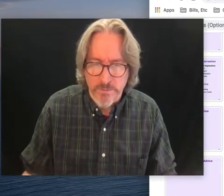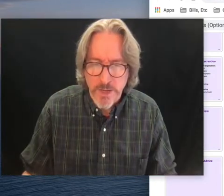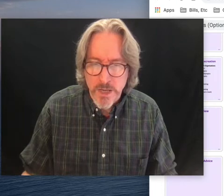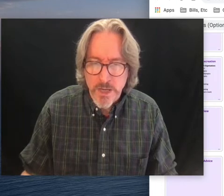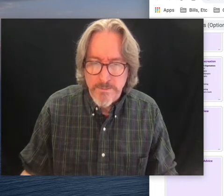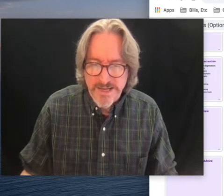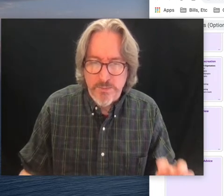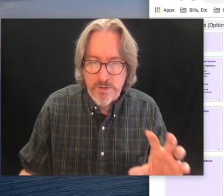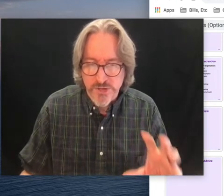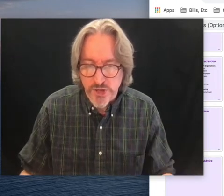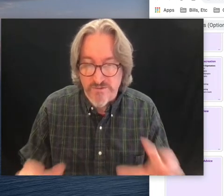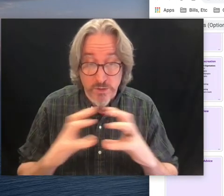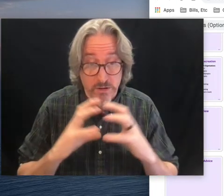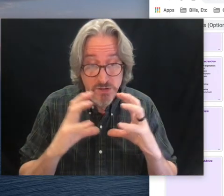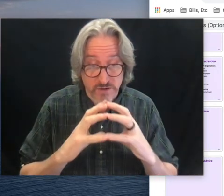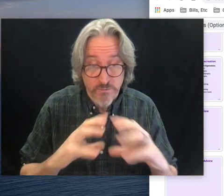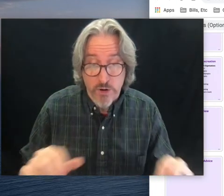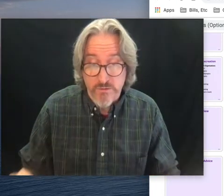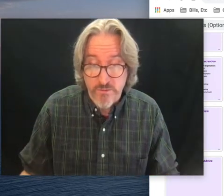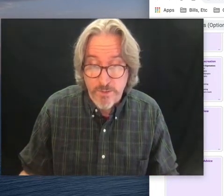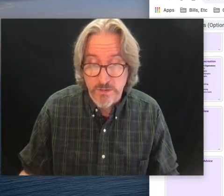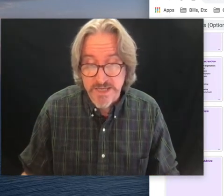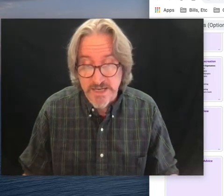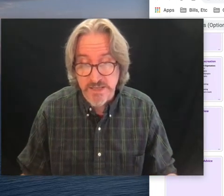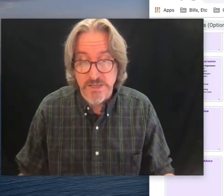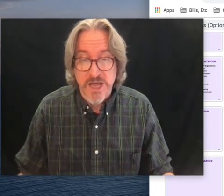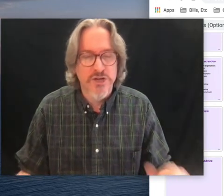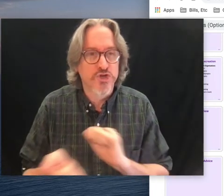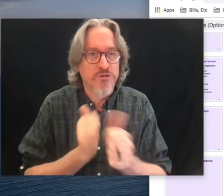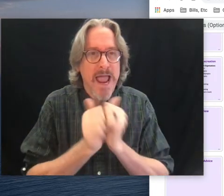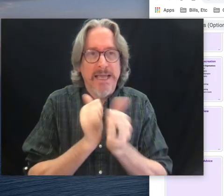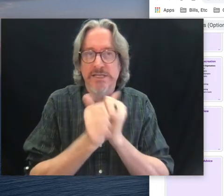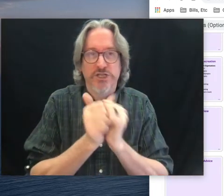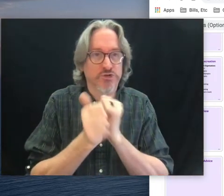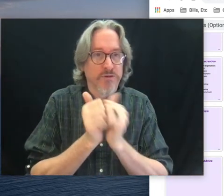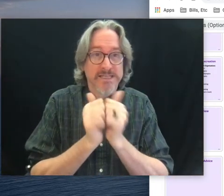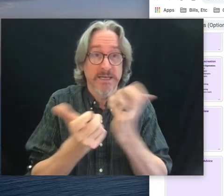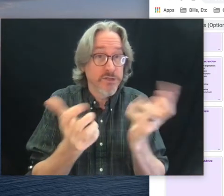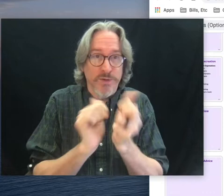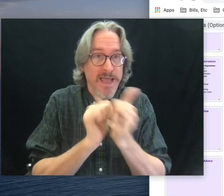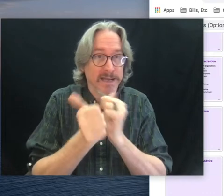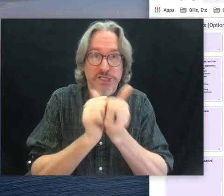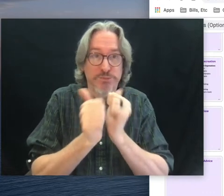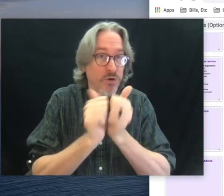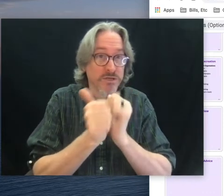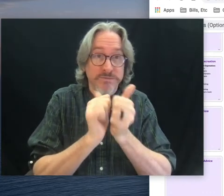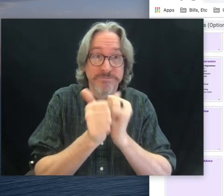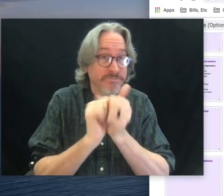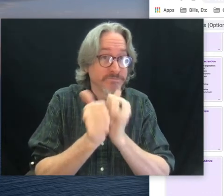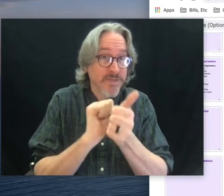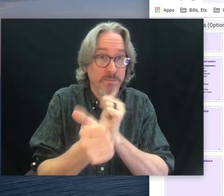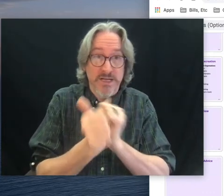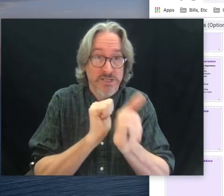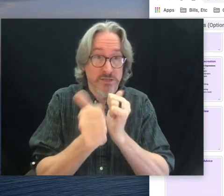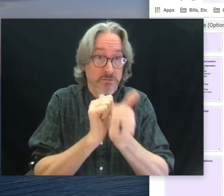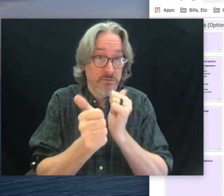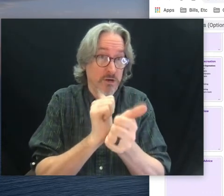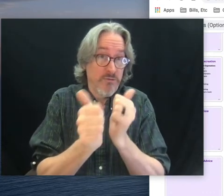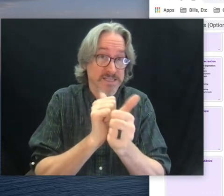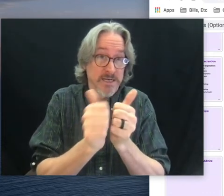Volleyball. Basketball. Softball. Football. Tennis. Track is just racing. So again, it's sport, but